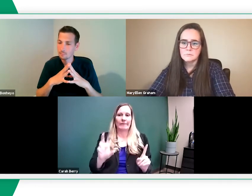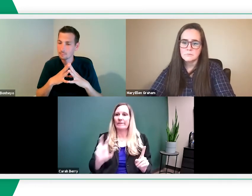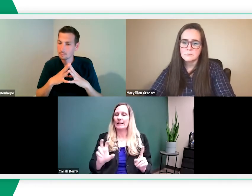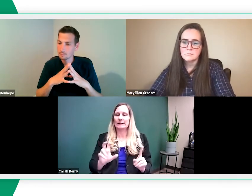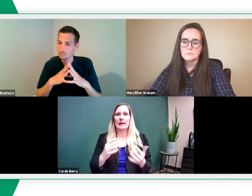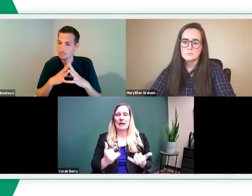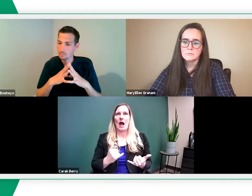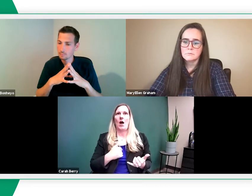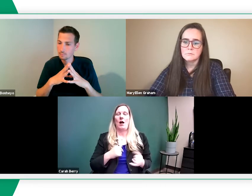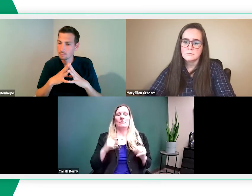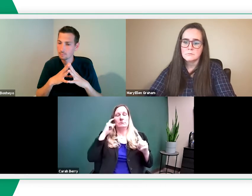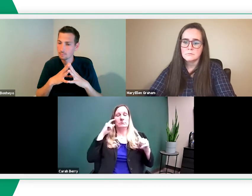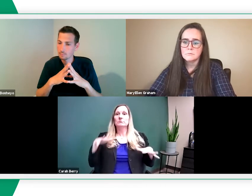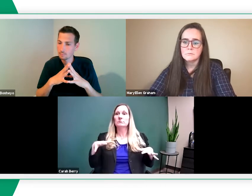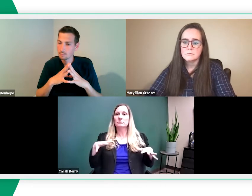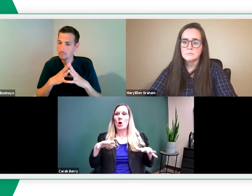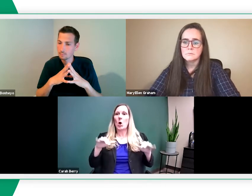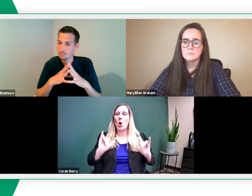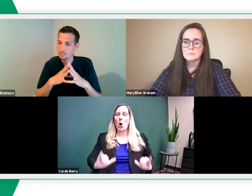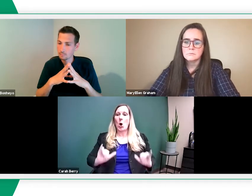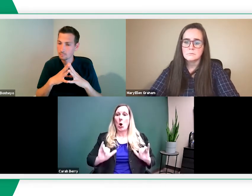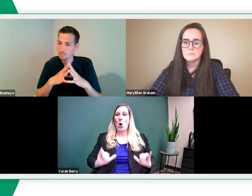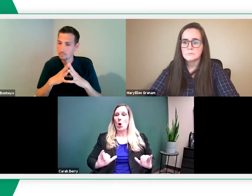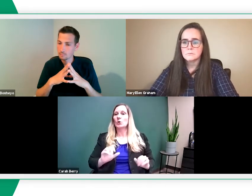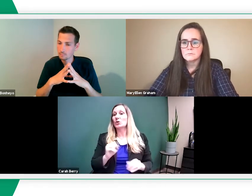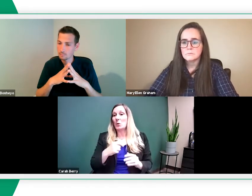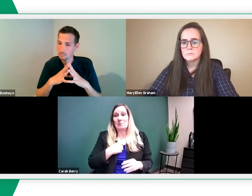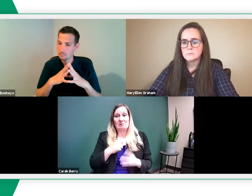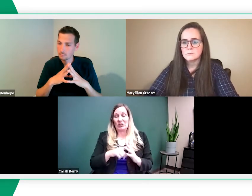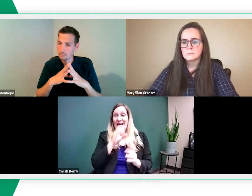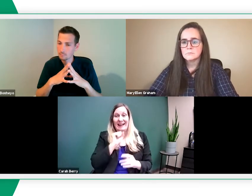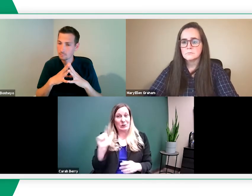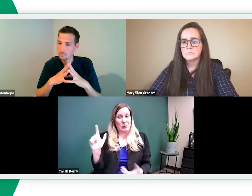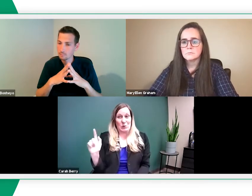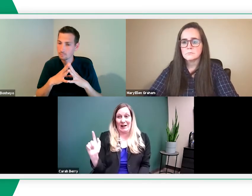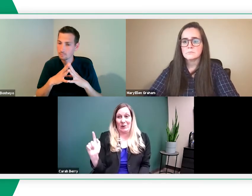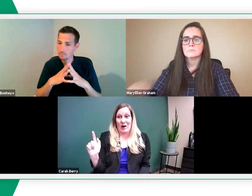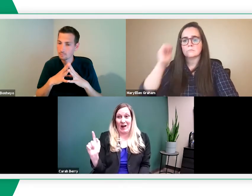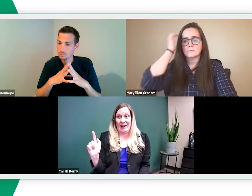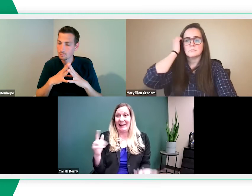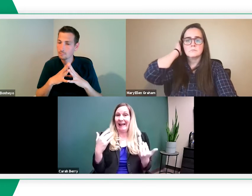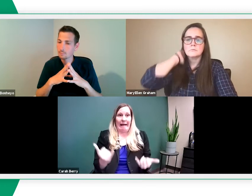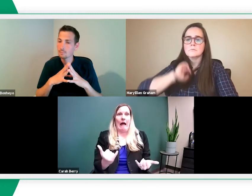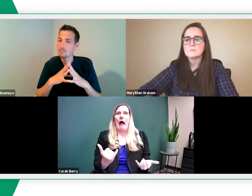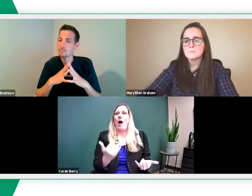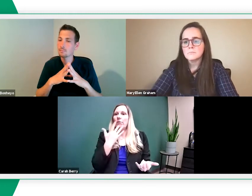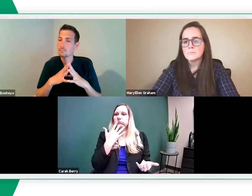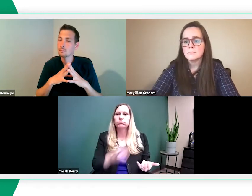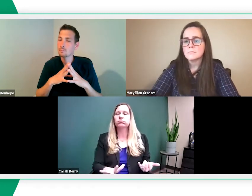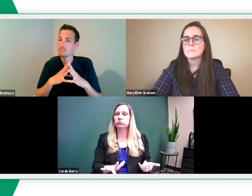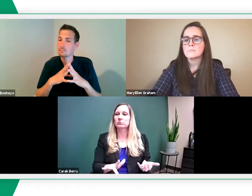were an advisor. So I was like, okay, fine. So I started investing at that point. I was really shocked. I